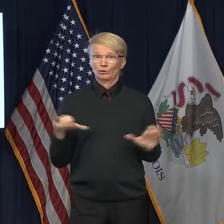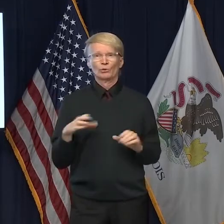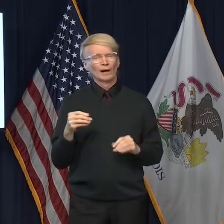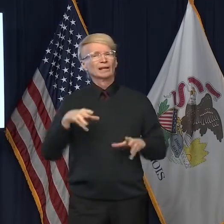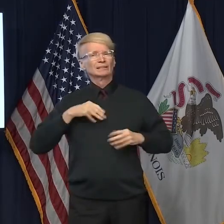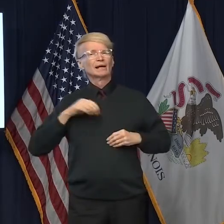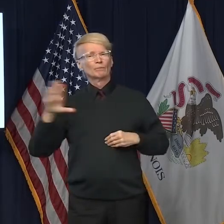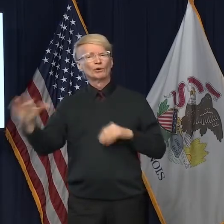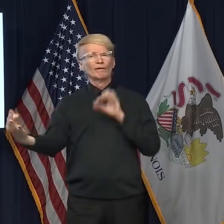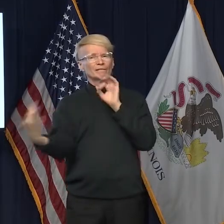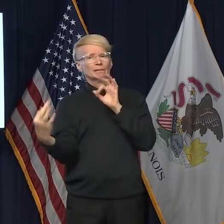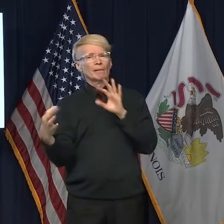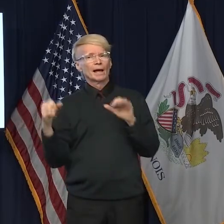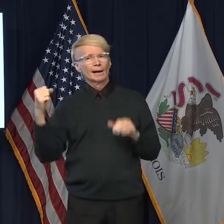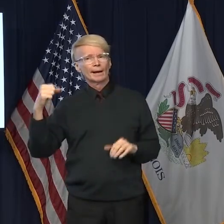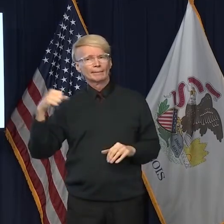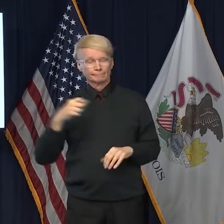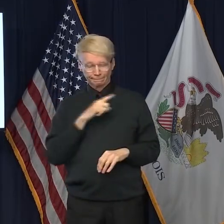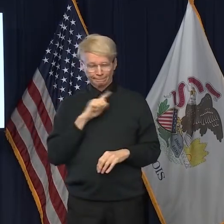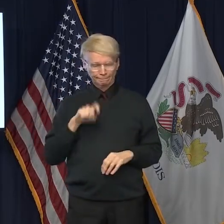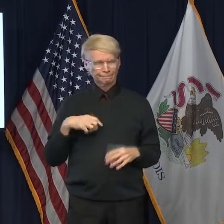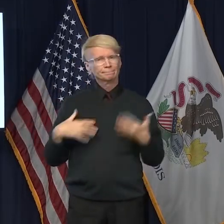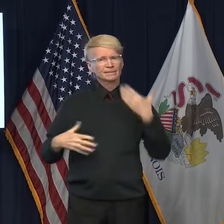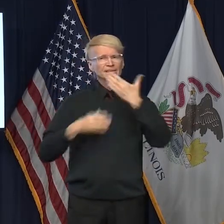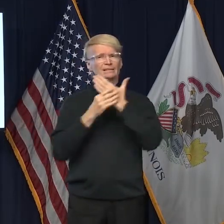I'll just add one thing let me add one thing.